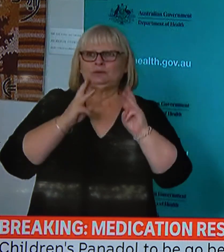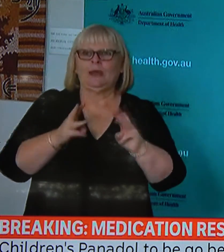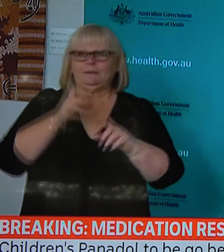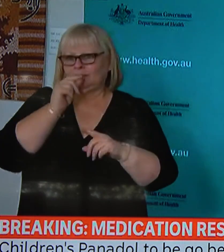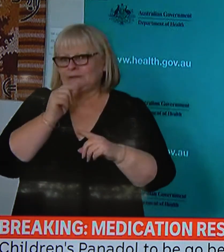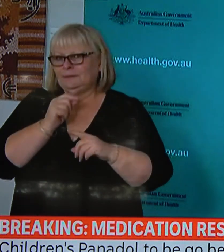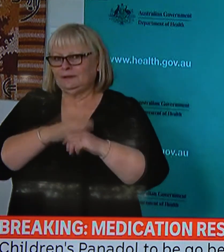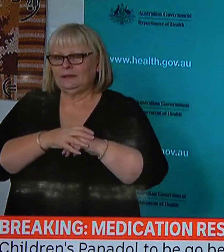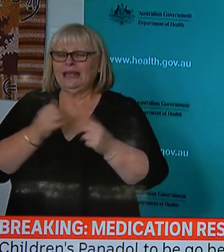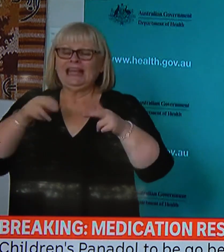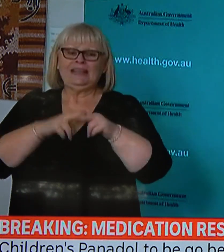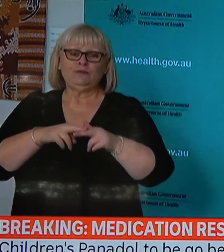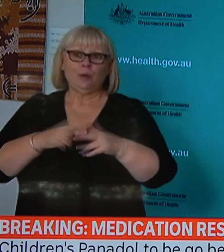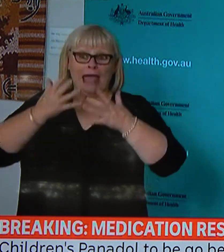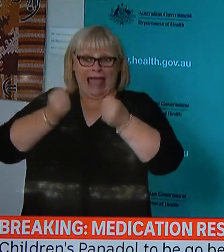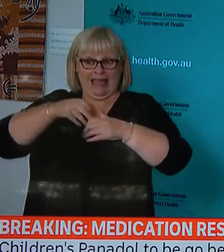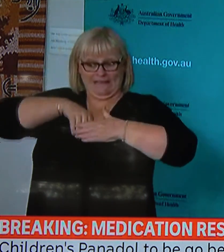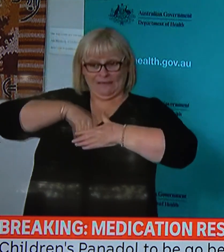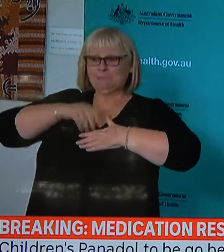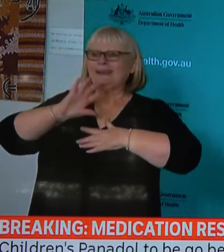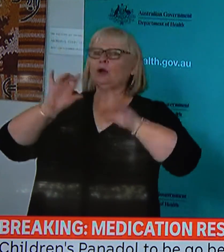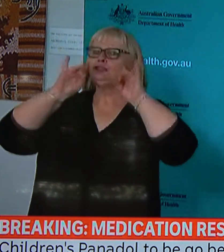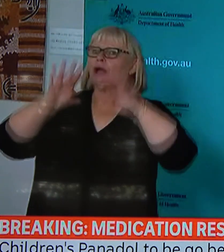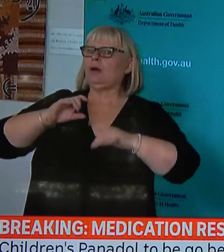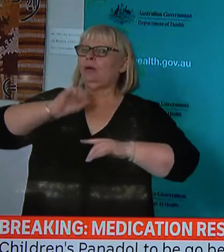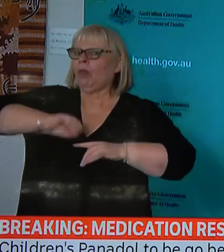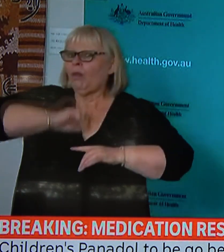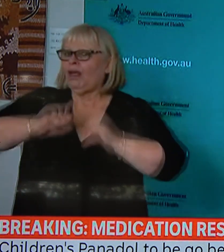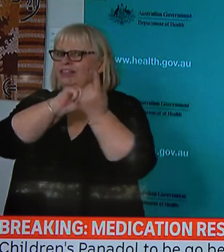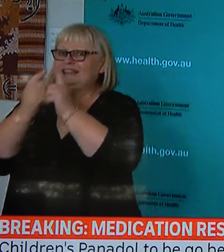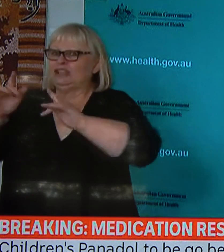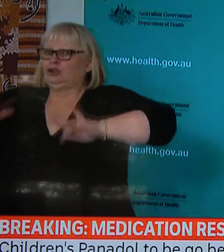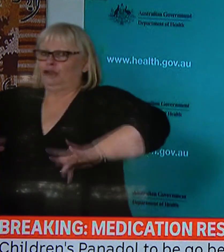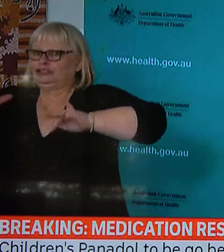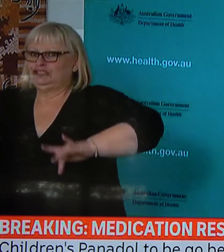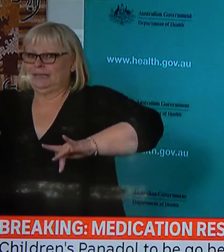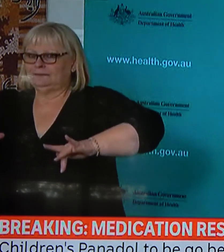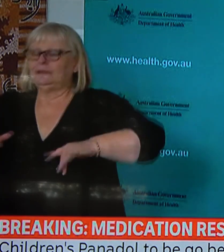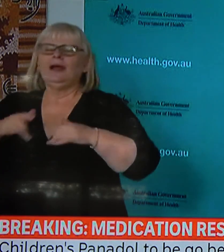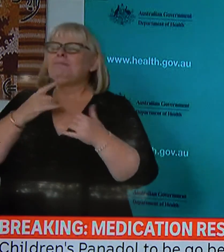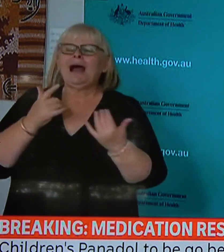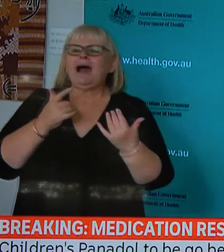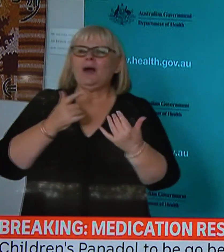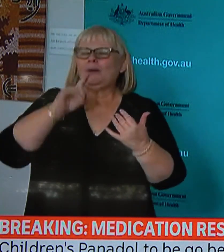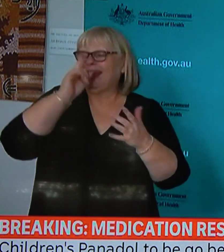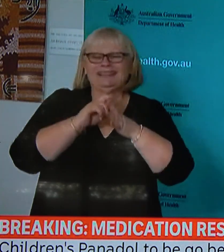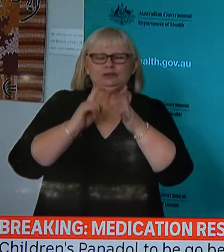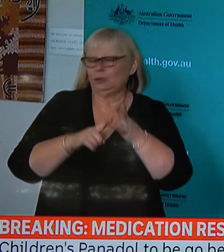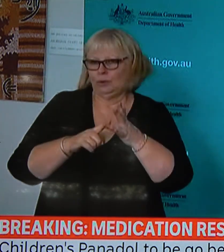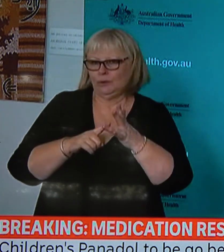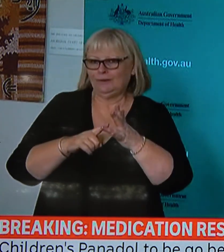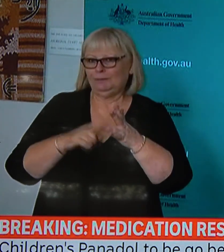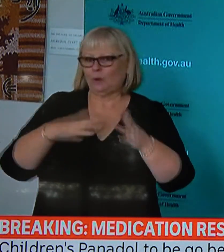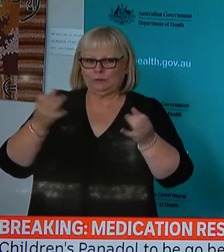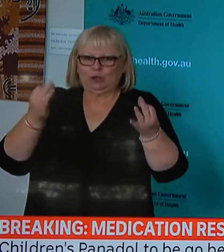terms of asymptomatic carriage and so forth, if we had unlimited amounts of tests, we could do other things, but at the moment we're really focusing